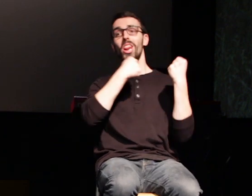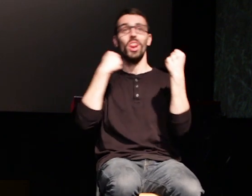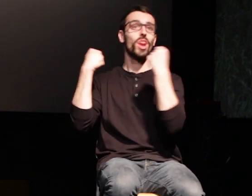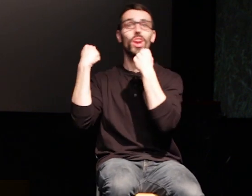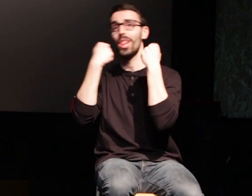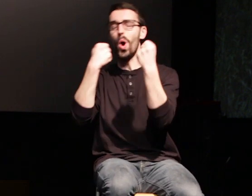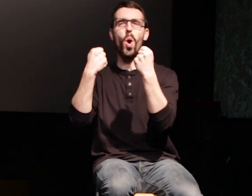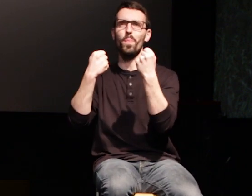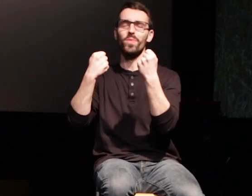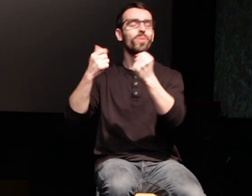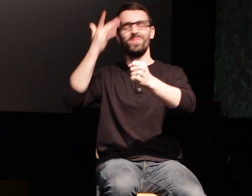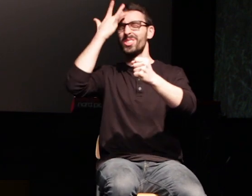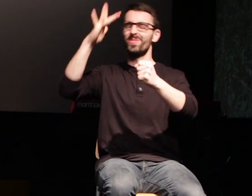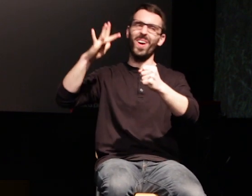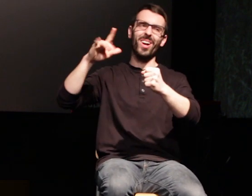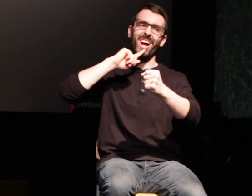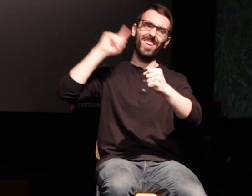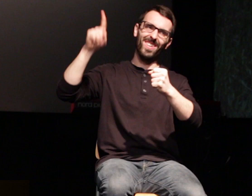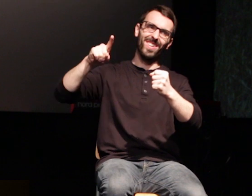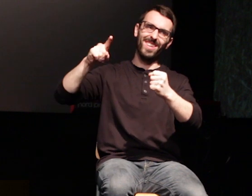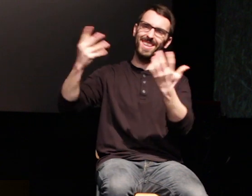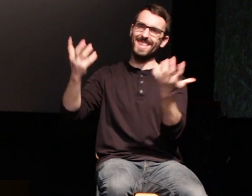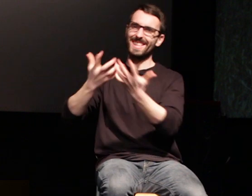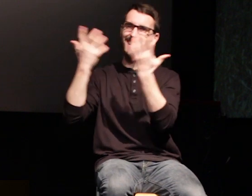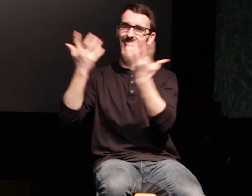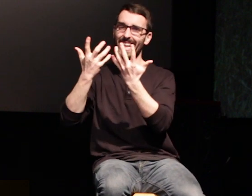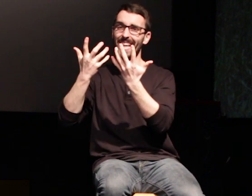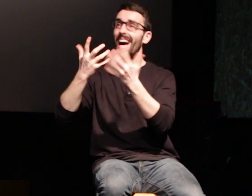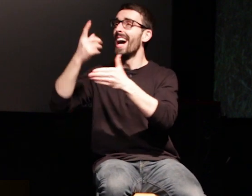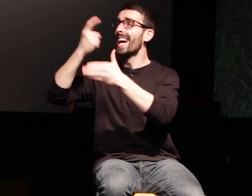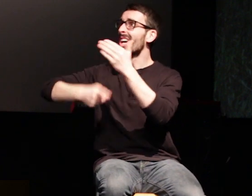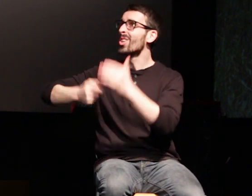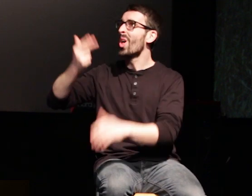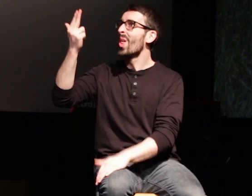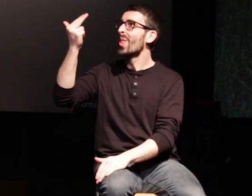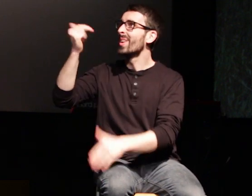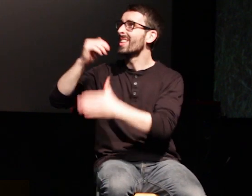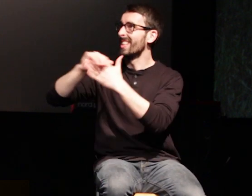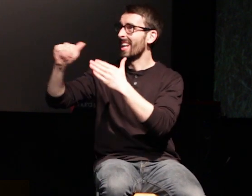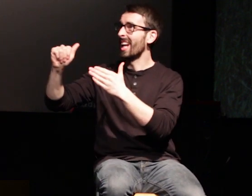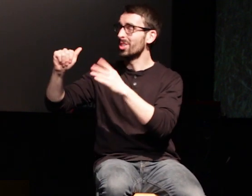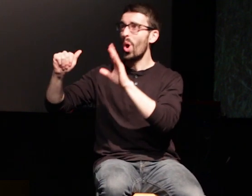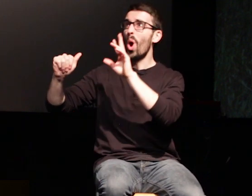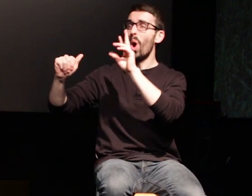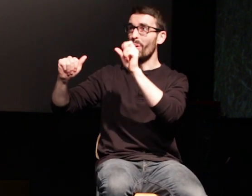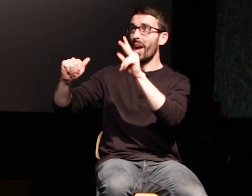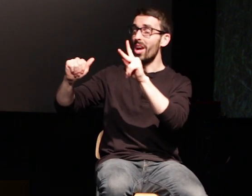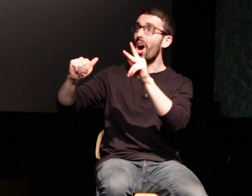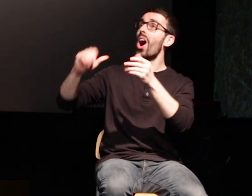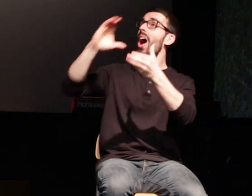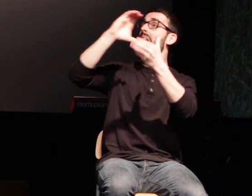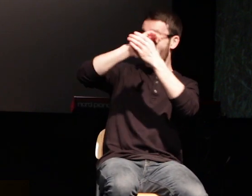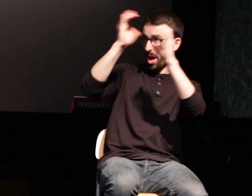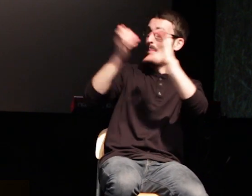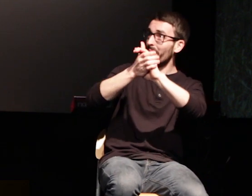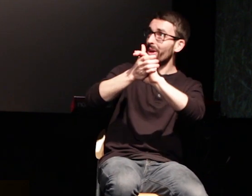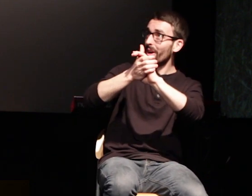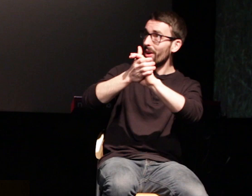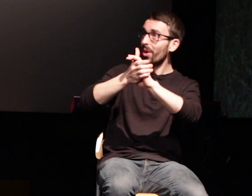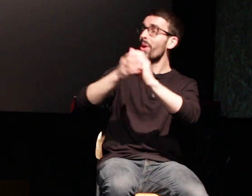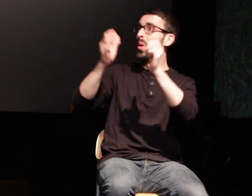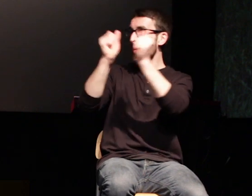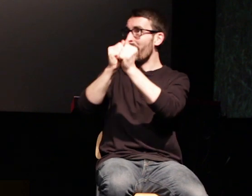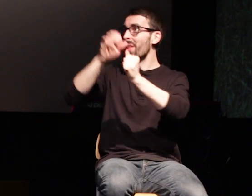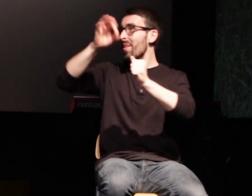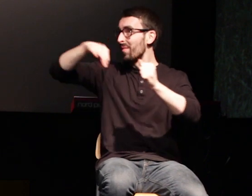right? I'm gonna order a salad, because salads are good. And then you see it's $13, and you go, double cheese, medium fry. That's what I would like, please. That would be great, because you can't have them